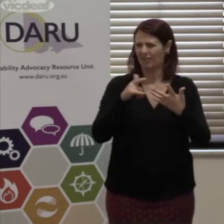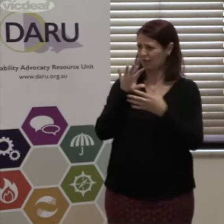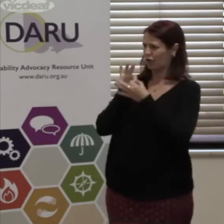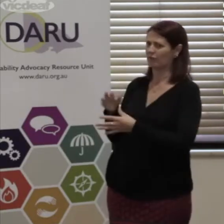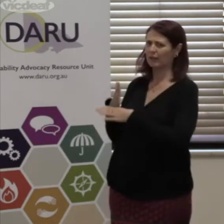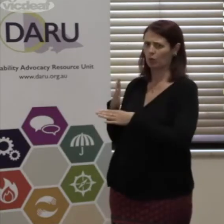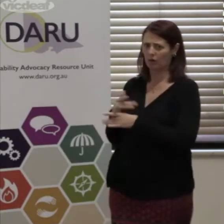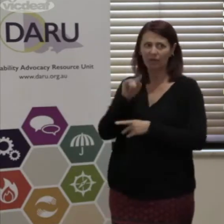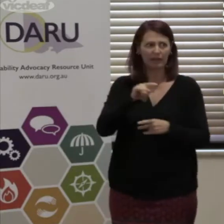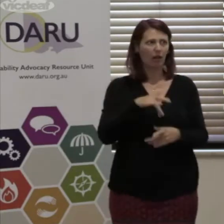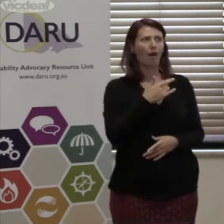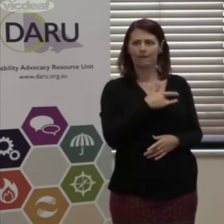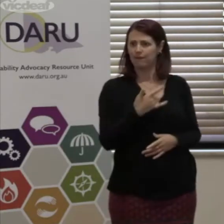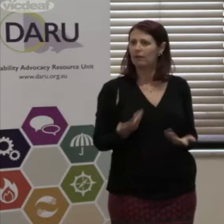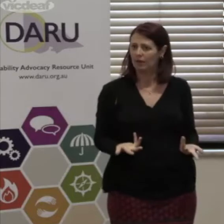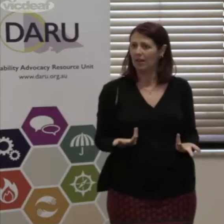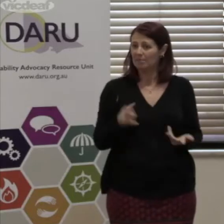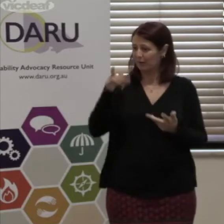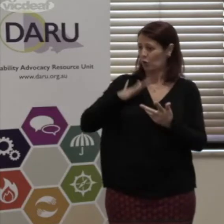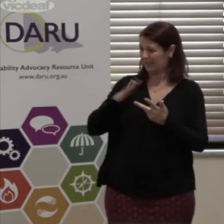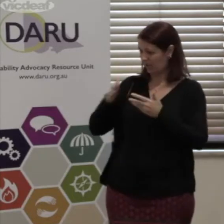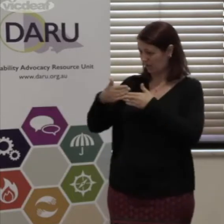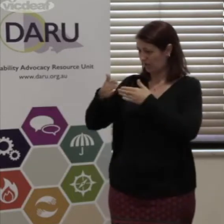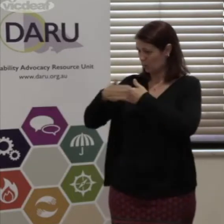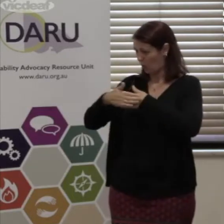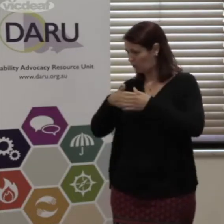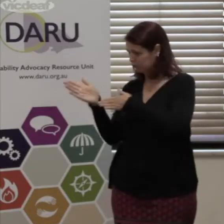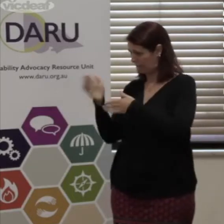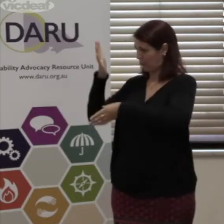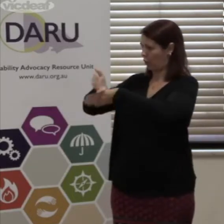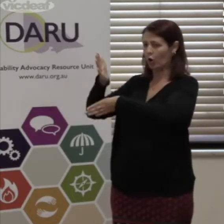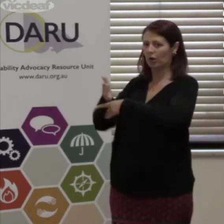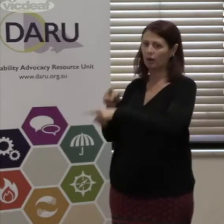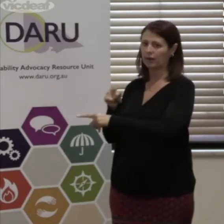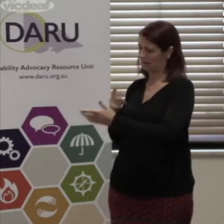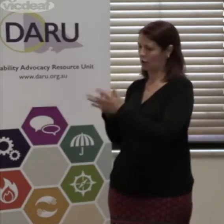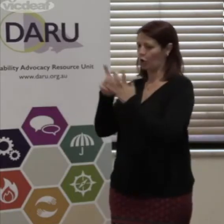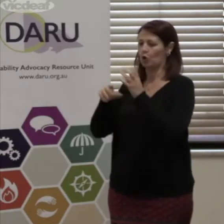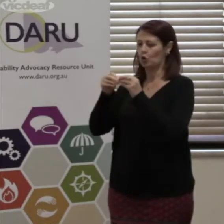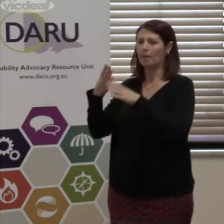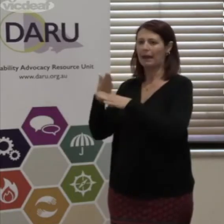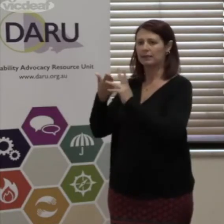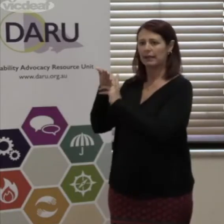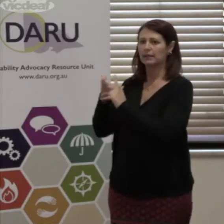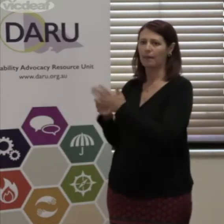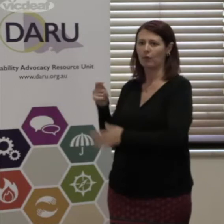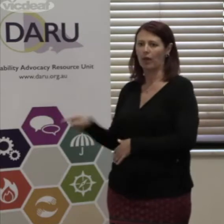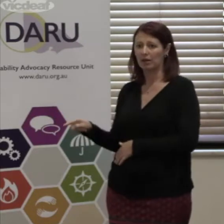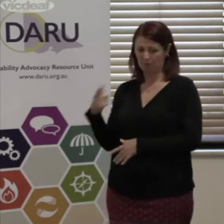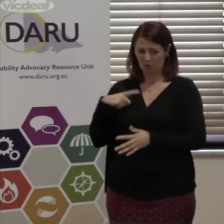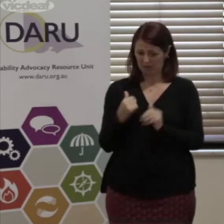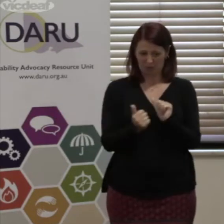workplace-related thing. But you need something like the self-opening door. But, of course, then you end up with all this stuff because my